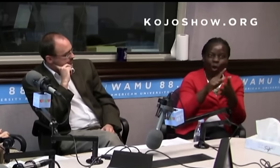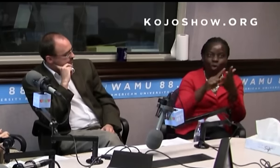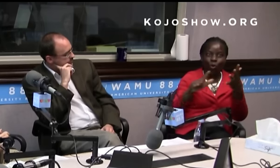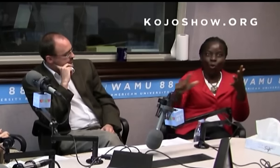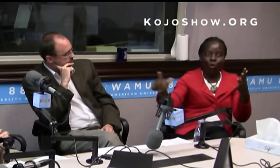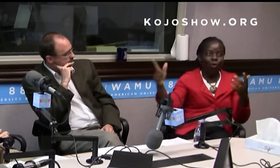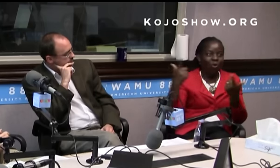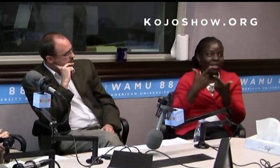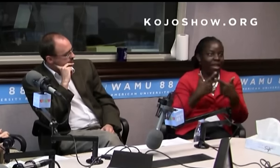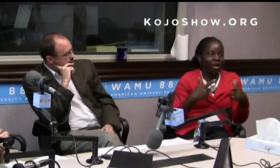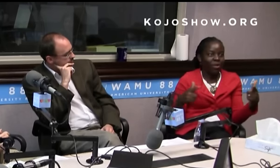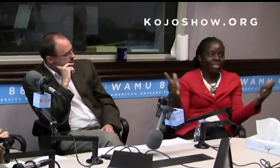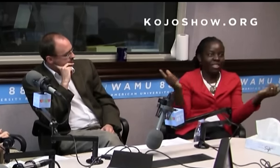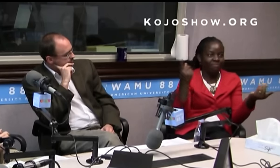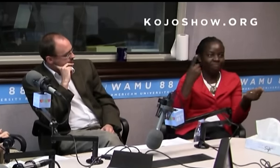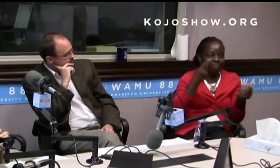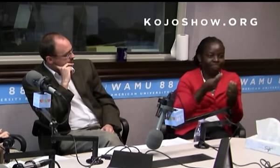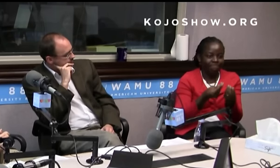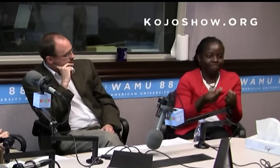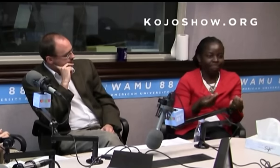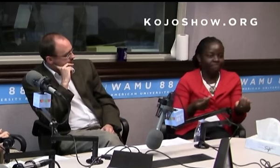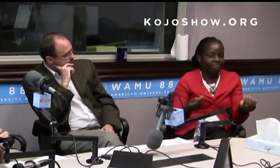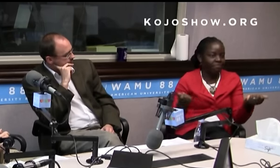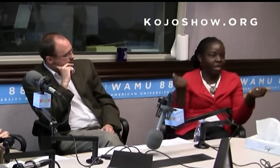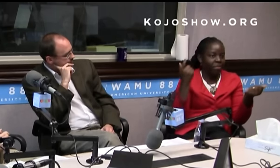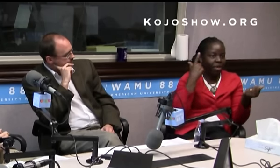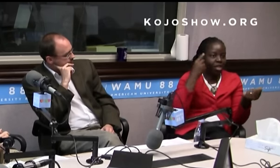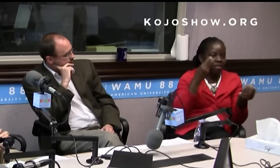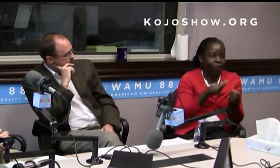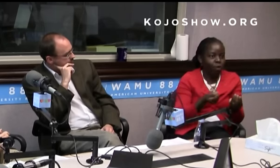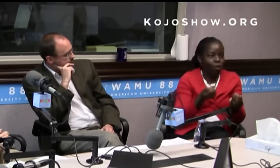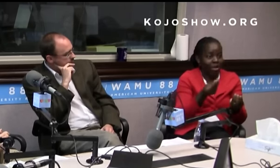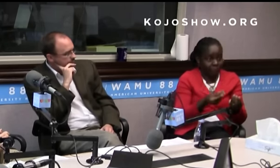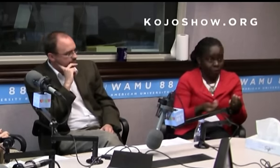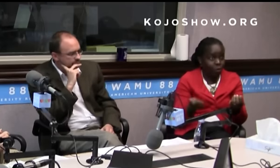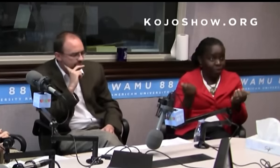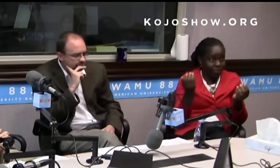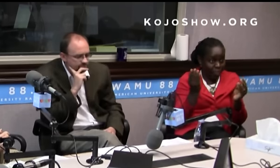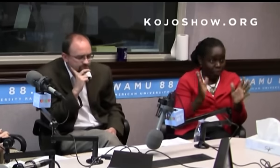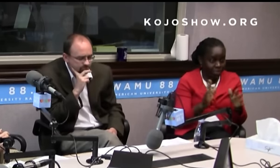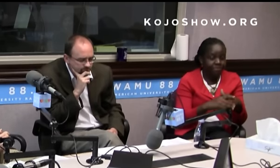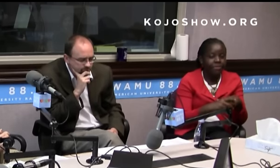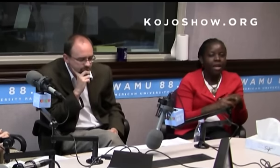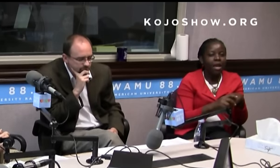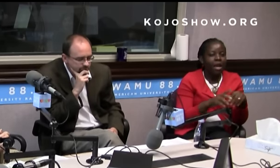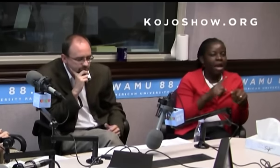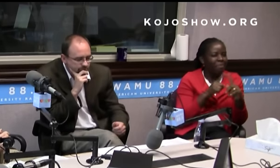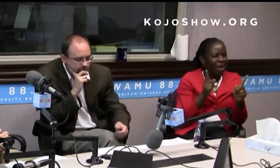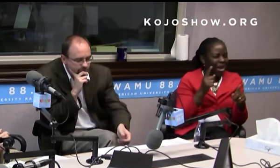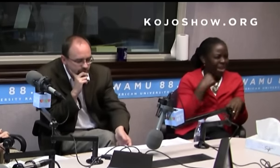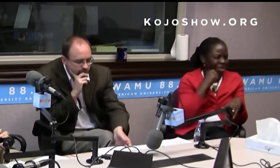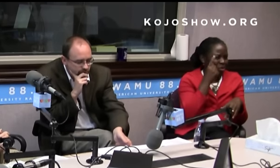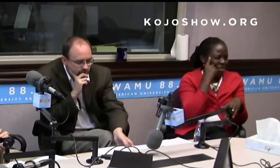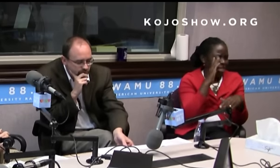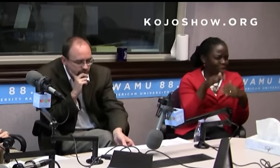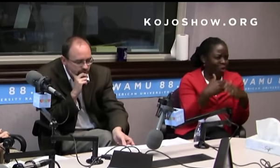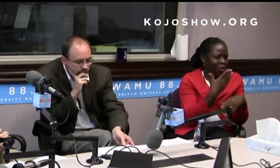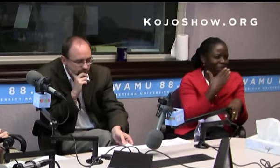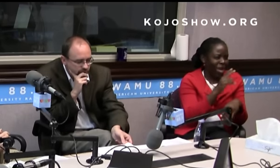to have its own language. And for signed languages, those tend to be very small groups, and as we get fewer and fewer users